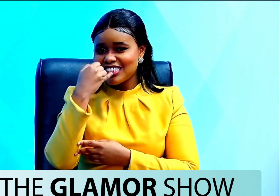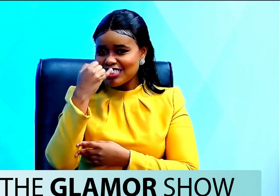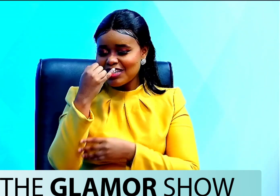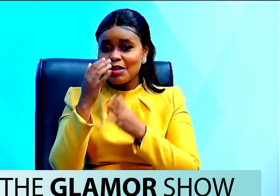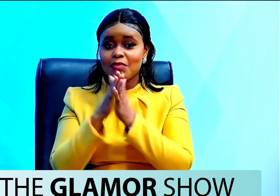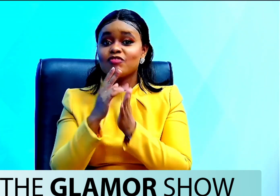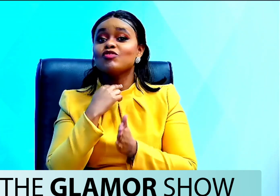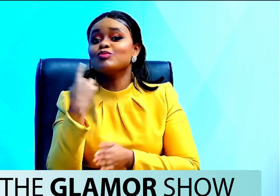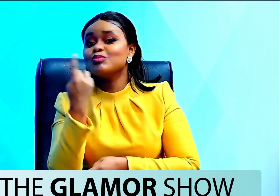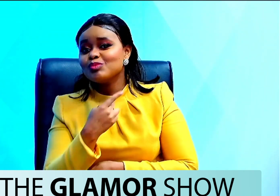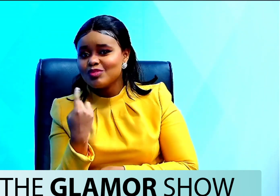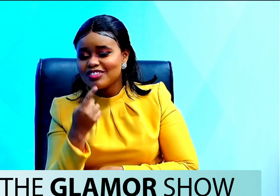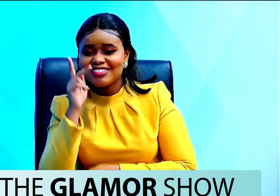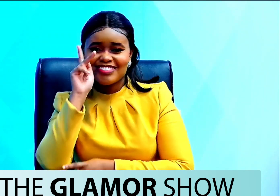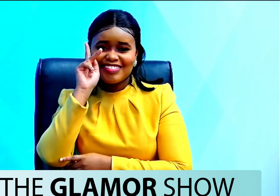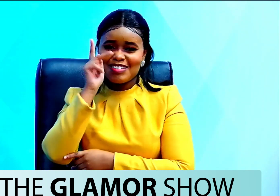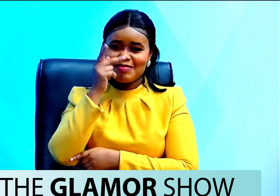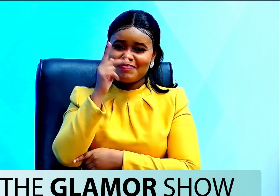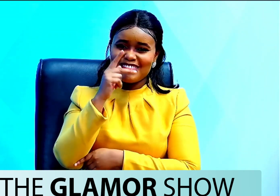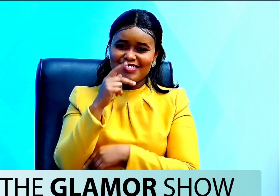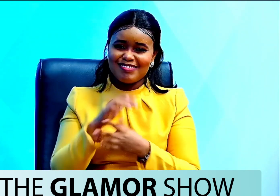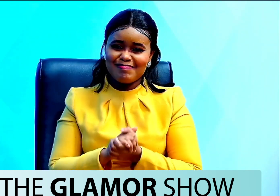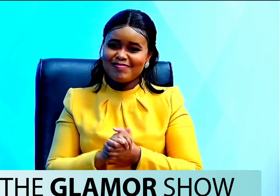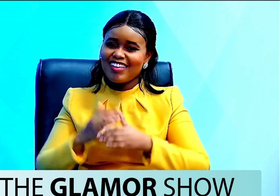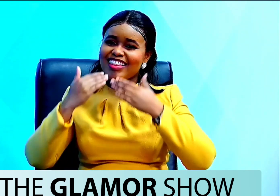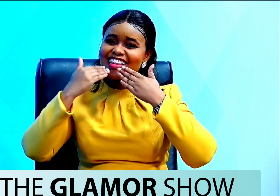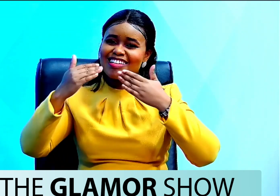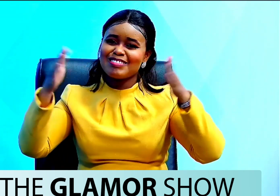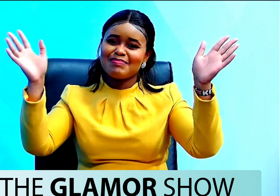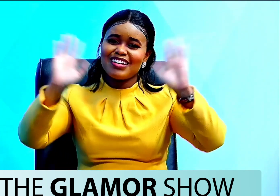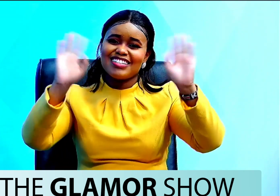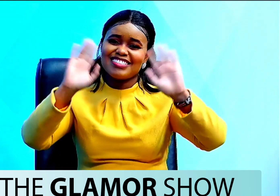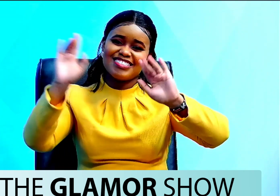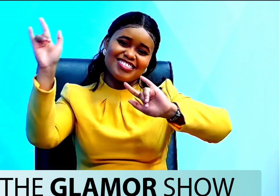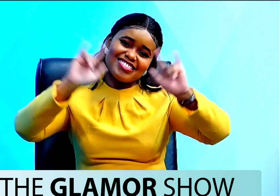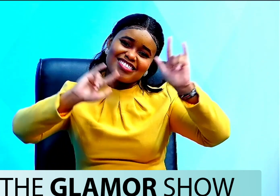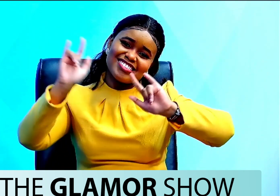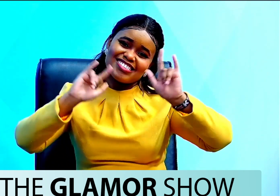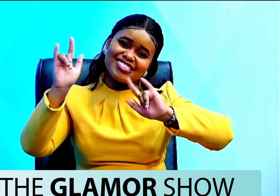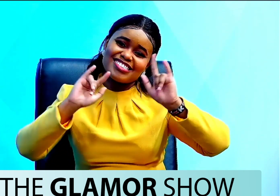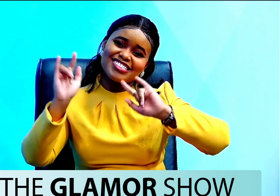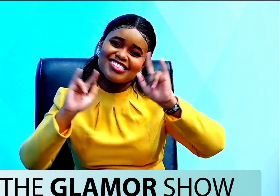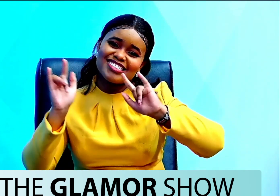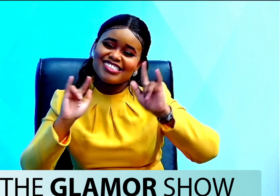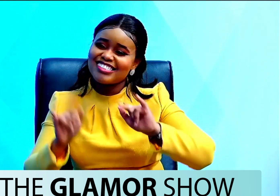interpreters, Irene Chibiwat and Esther Kendi. Thank you so much, and thank you, my guest, for coming.